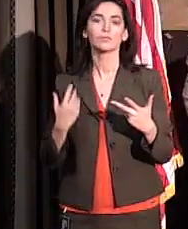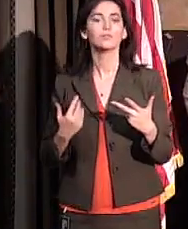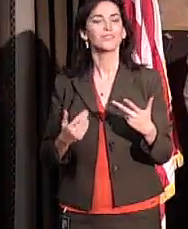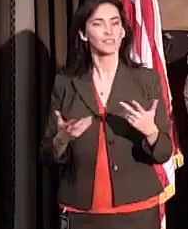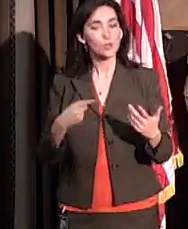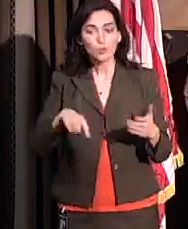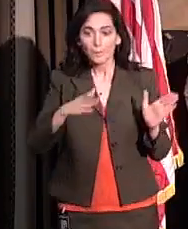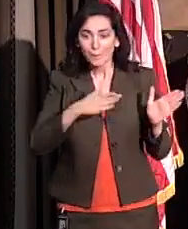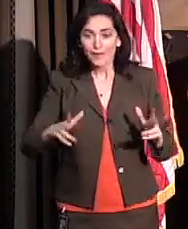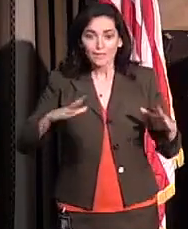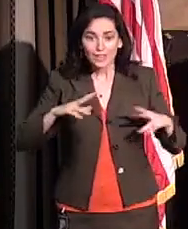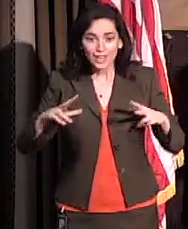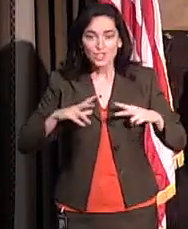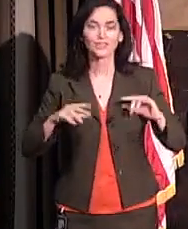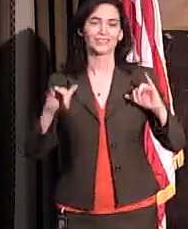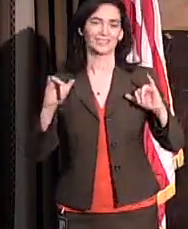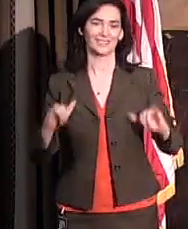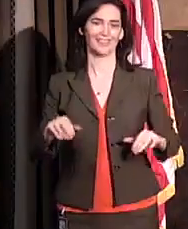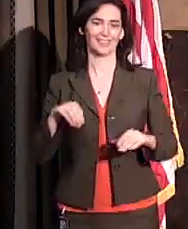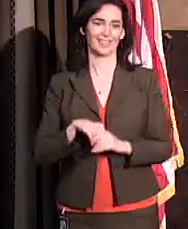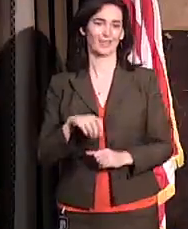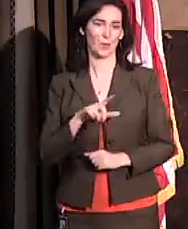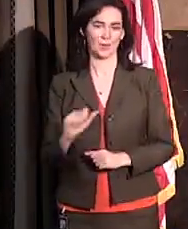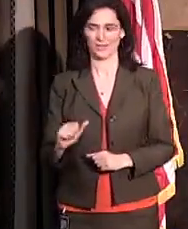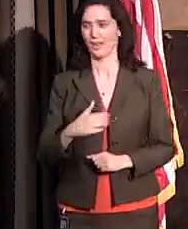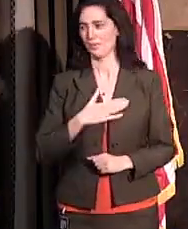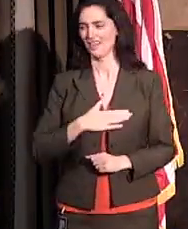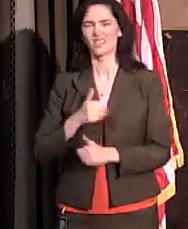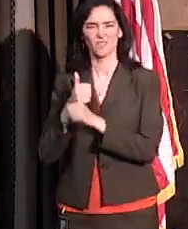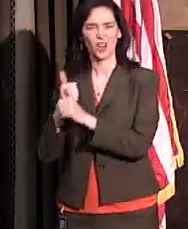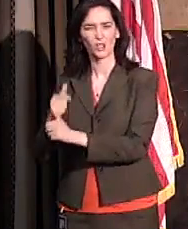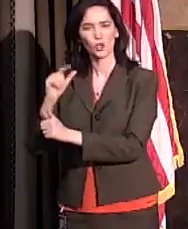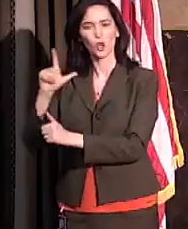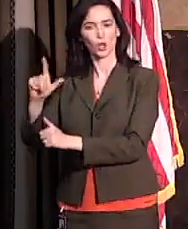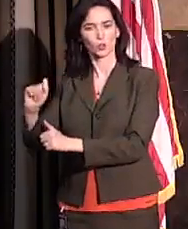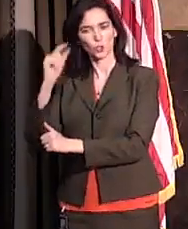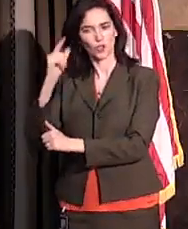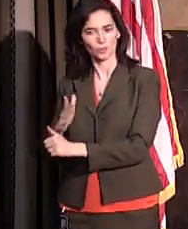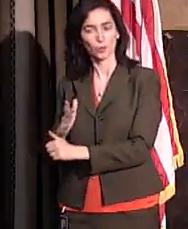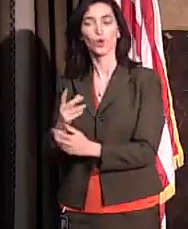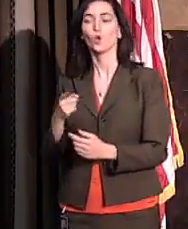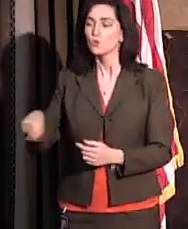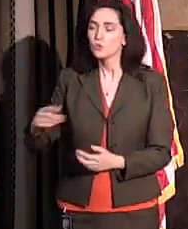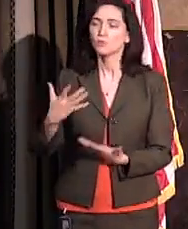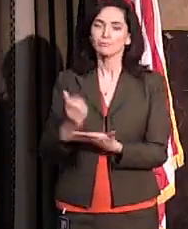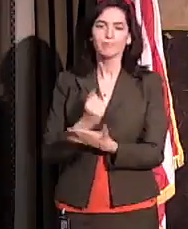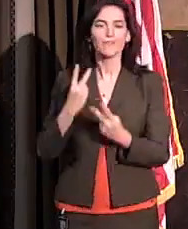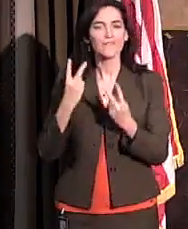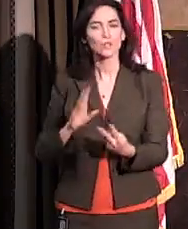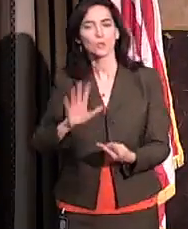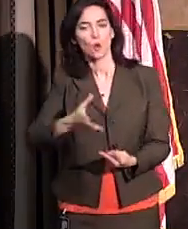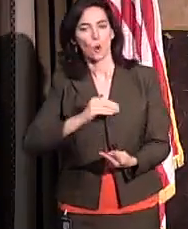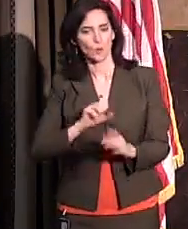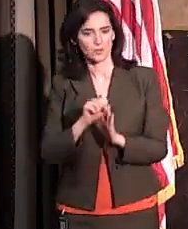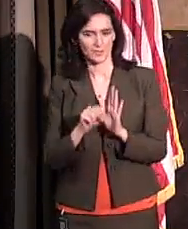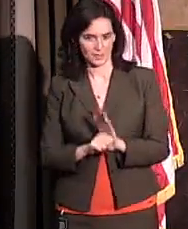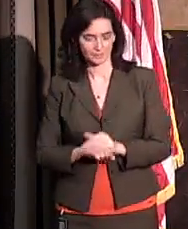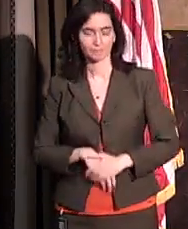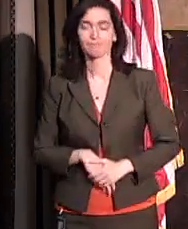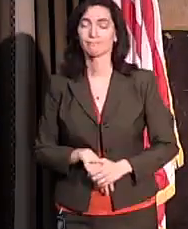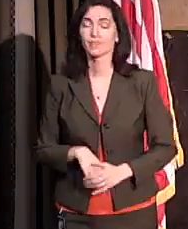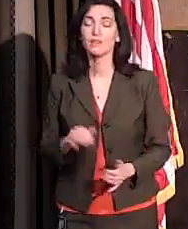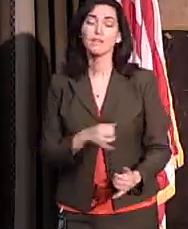that the Lieutenant Governor asked you about. Be your visitor in your own state. And in closing, on behalf of the